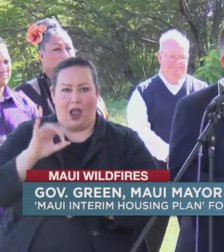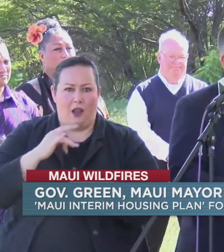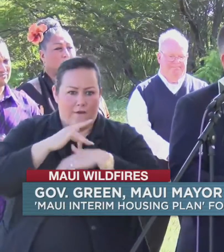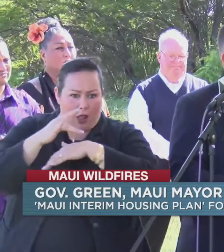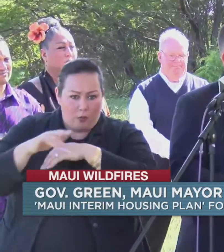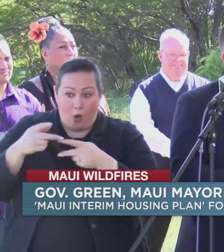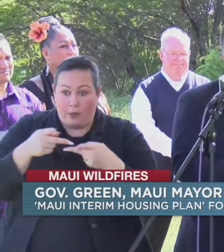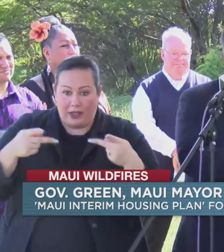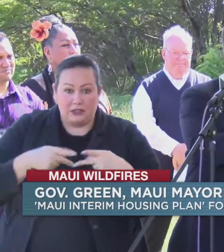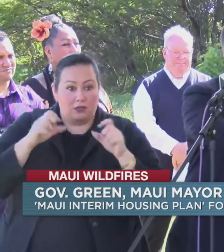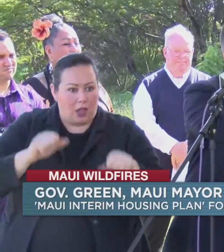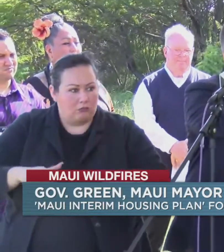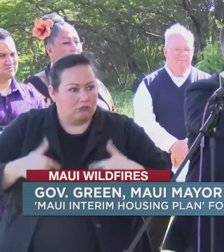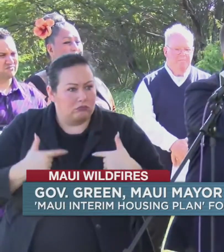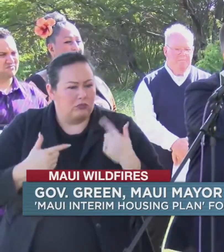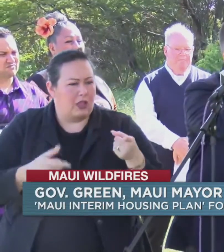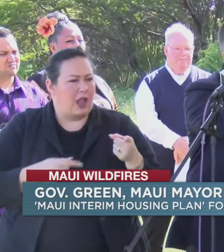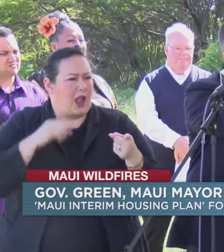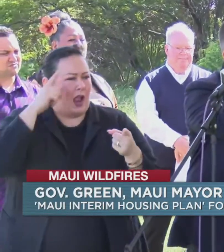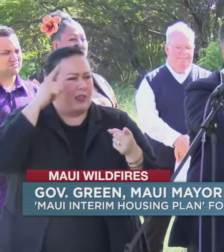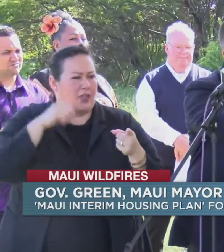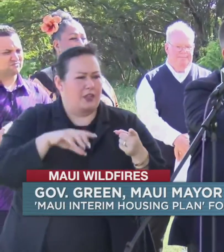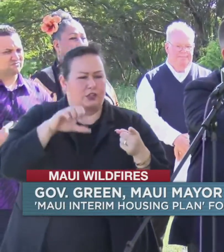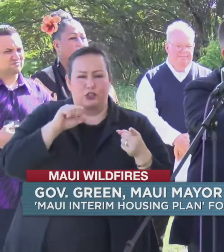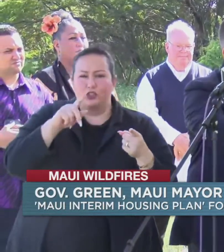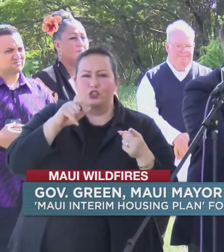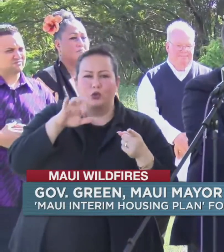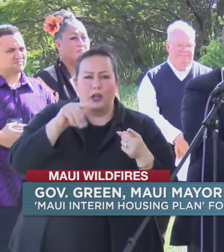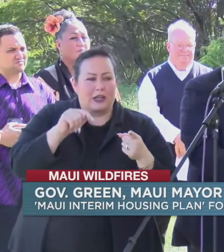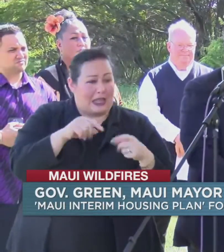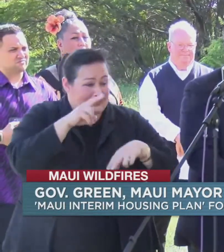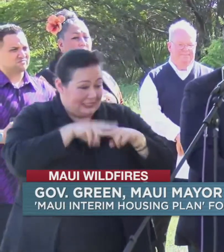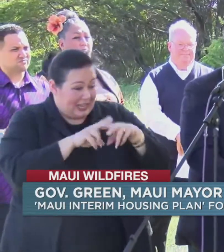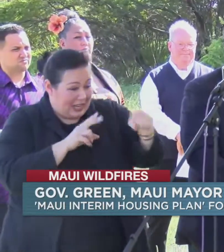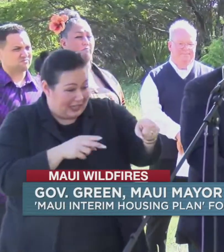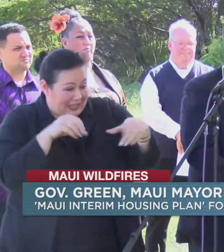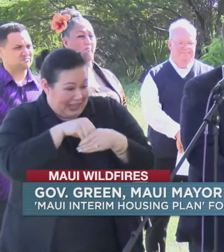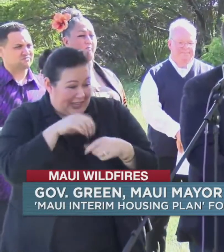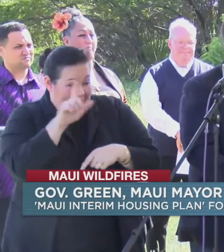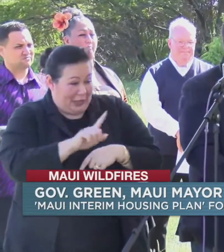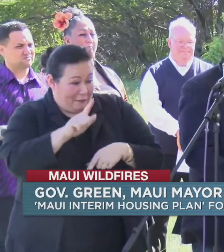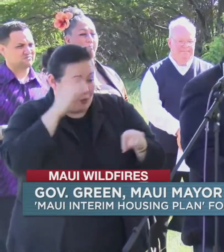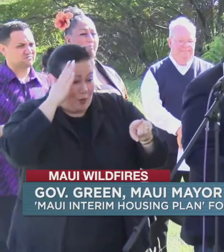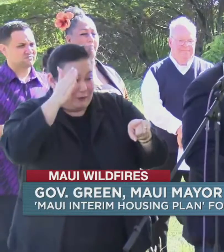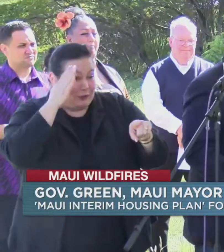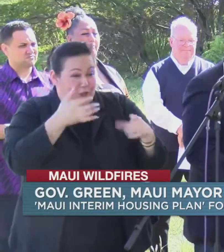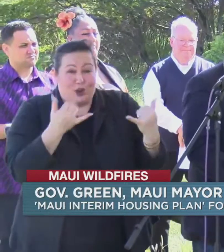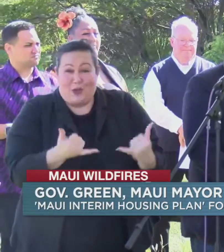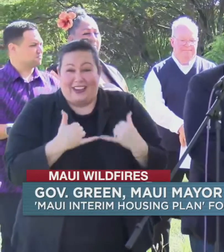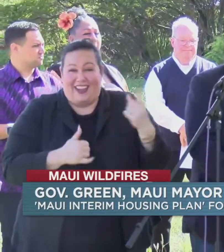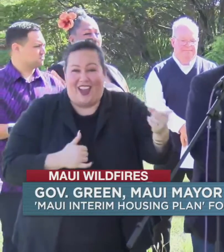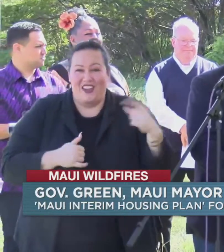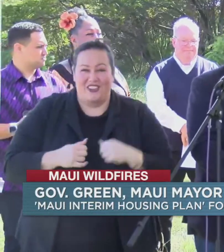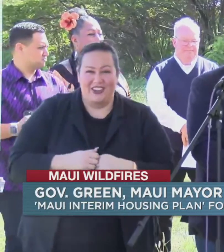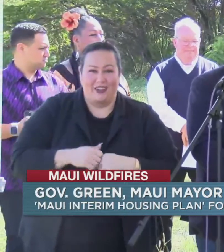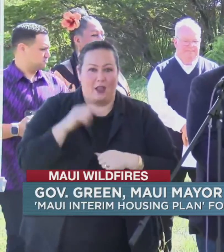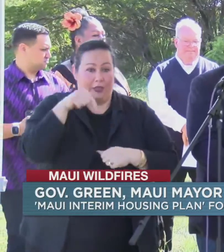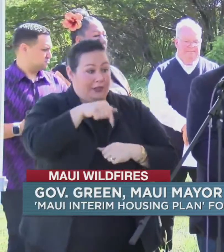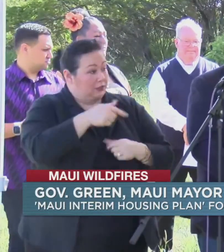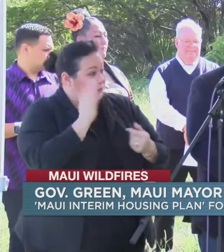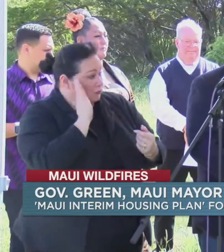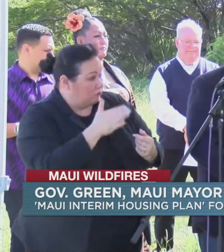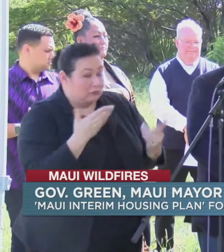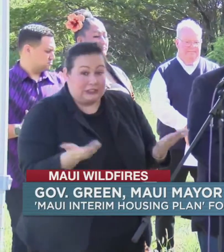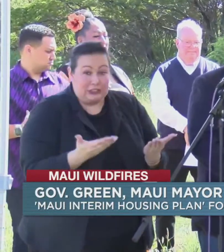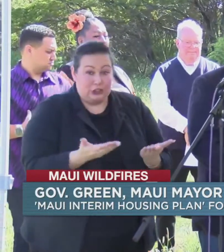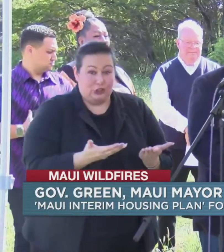go live. In fact, Stewart is sitting in someone's living room right now of the future. Okay, this is going to be a unit, as Mayor pointed out.